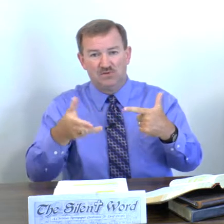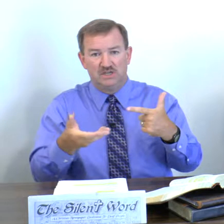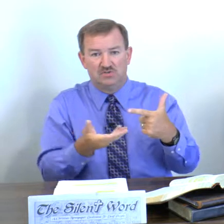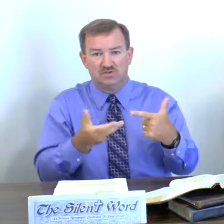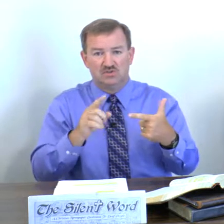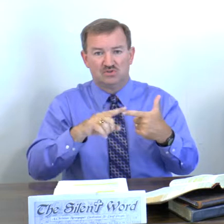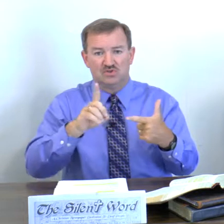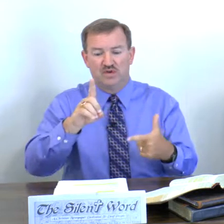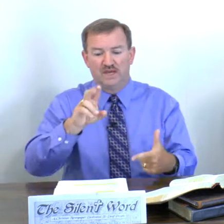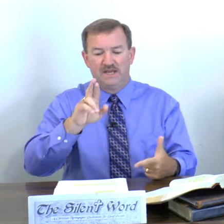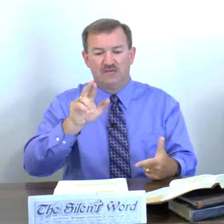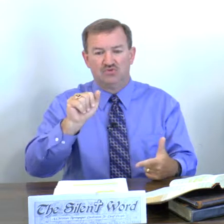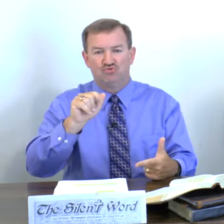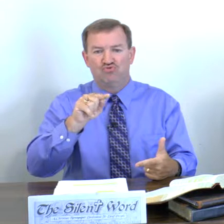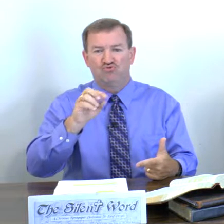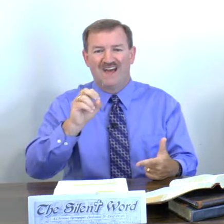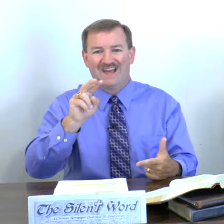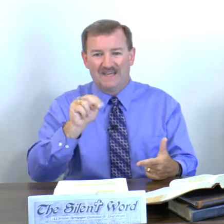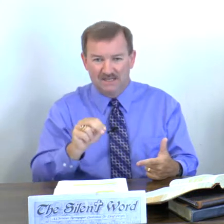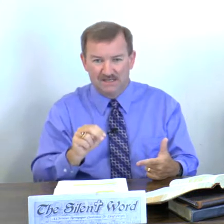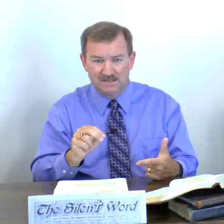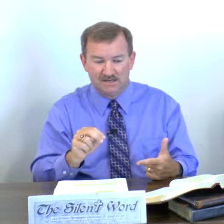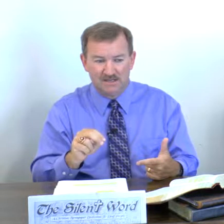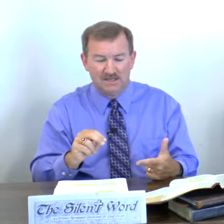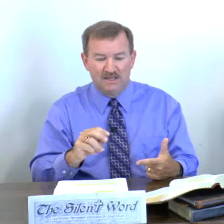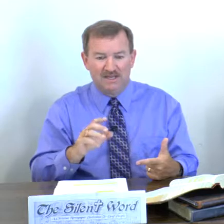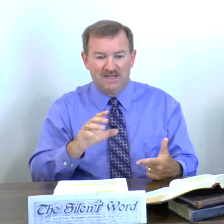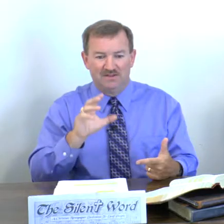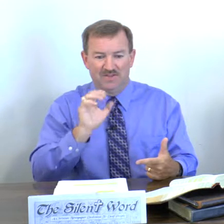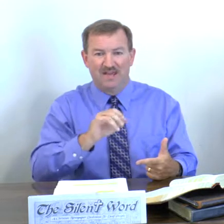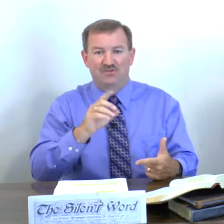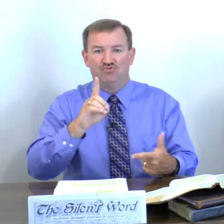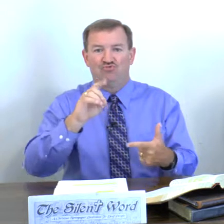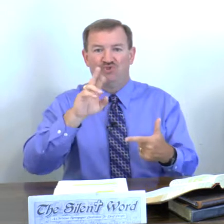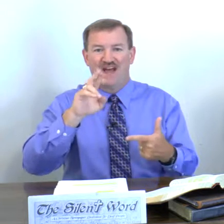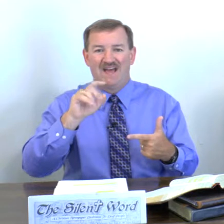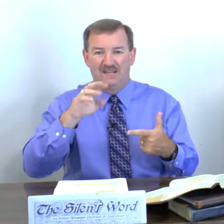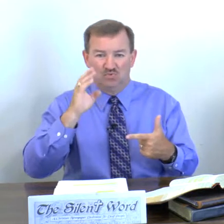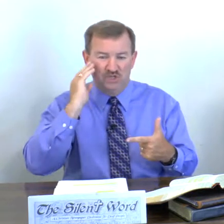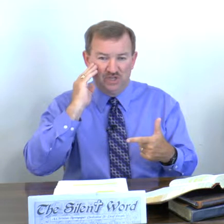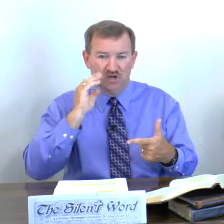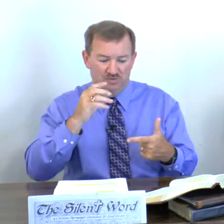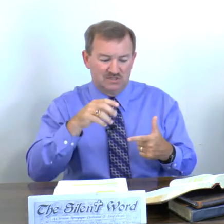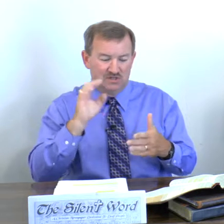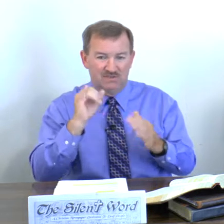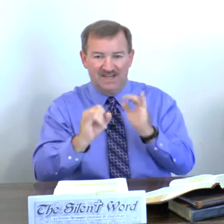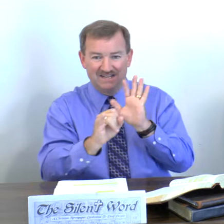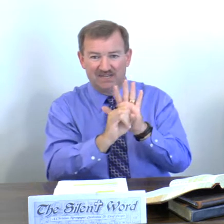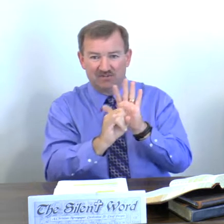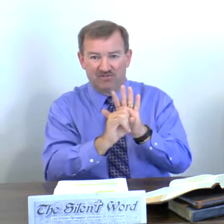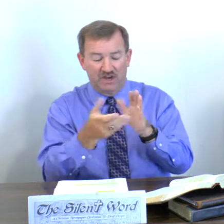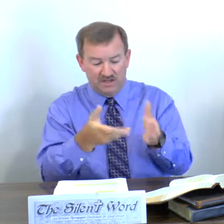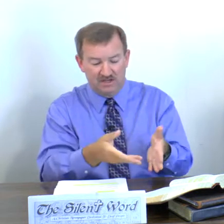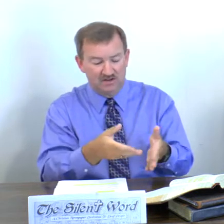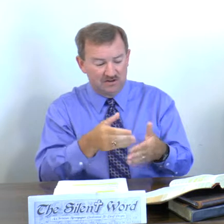were introduced to a dragon. And that dragon, we know, is going to be identified here in